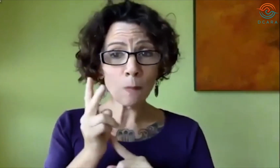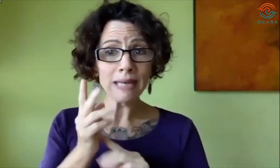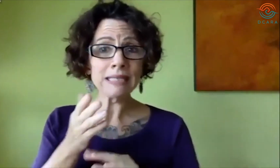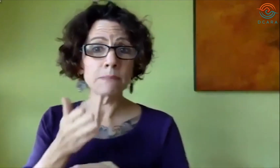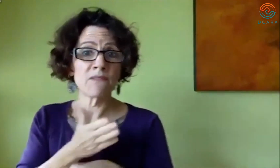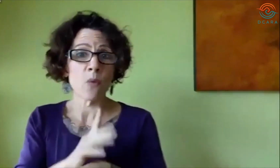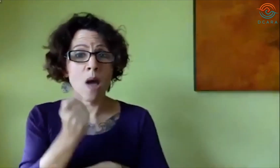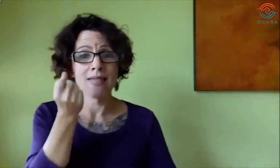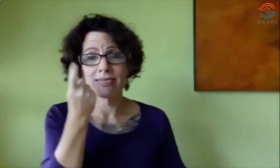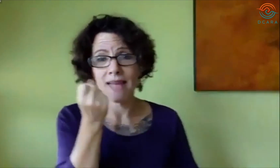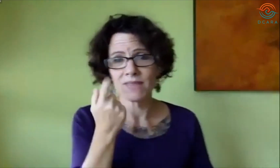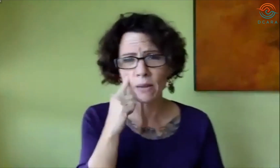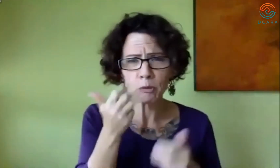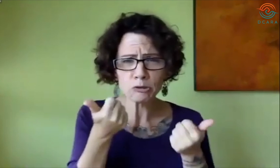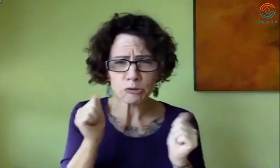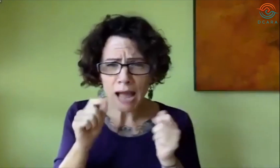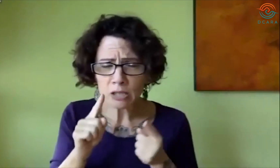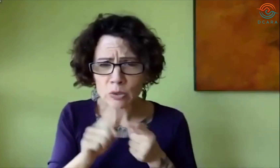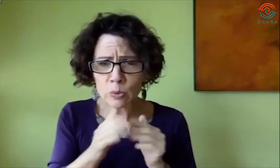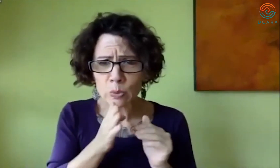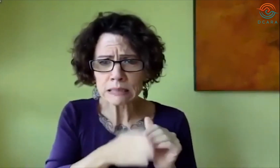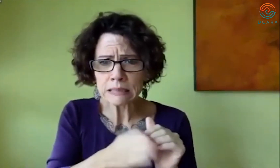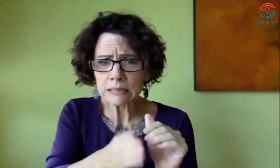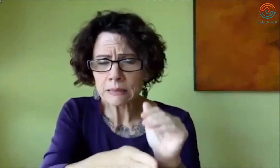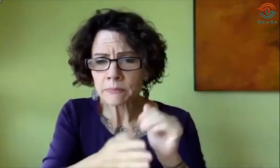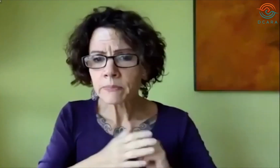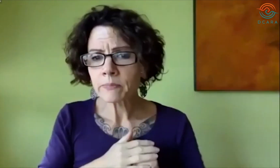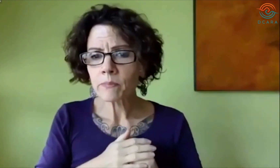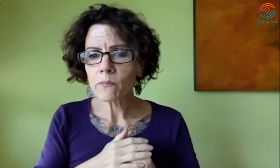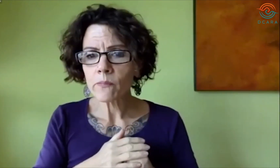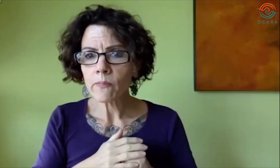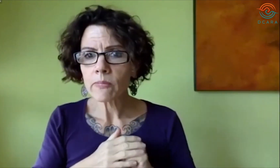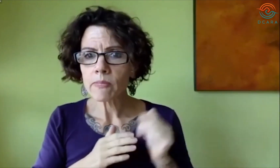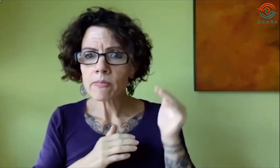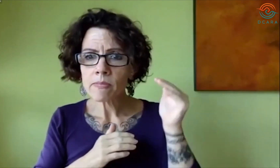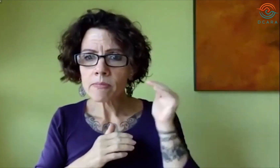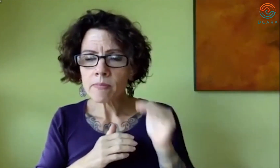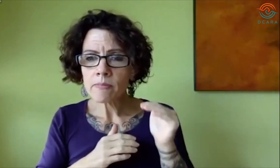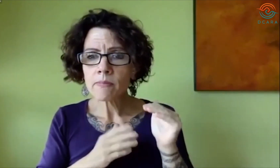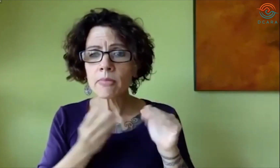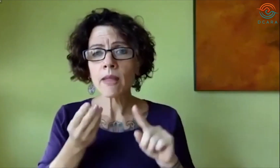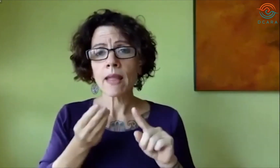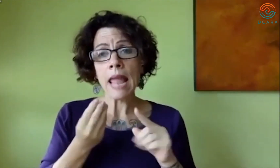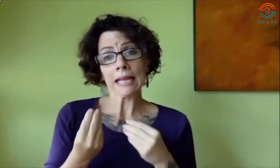Okay, it's 2 minutes before 11. I'm going to try to wrap things up.